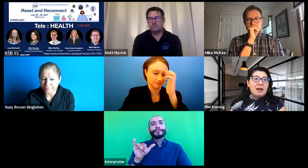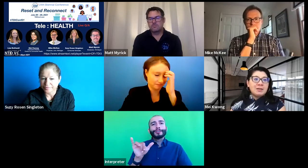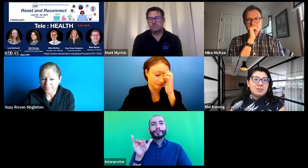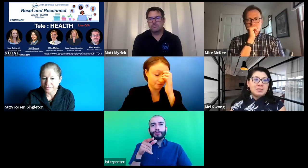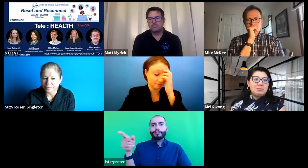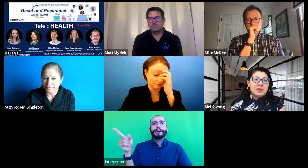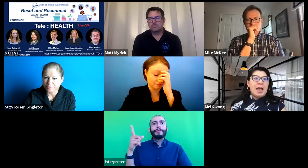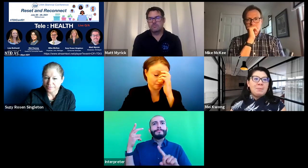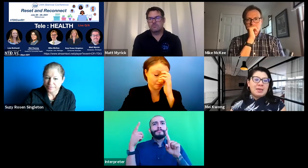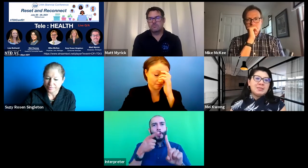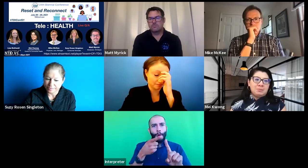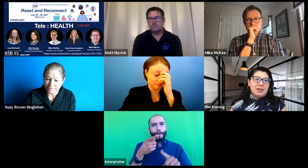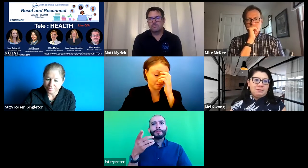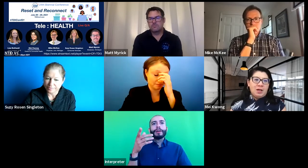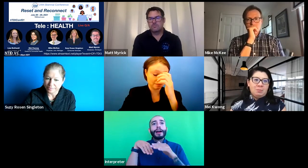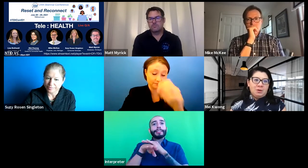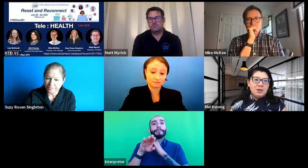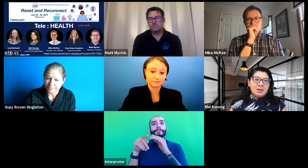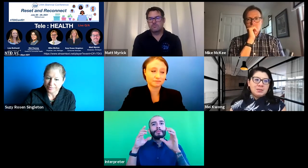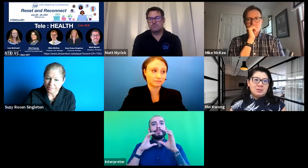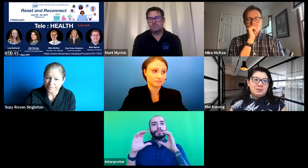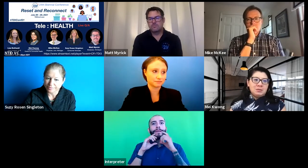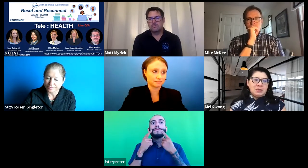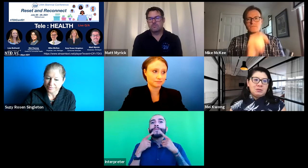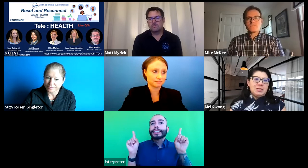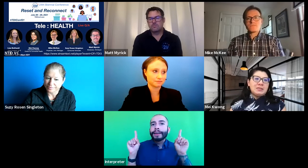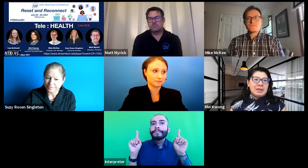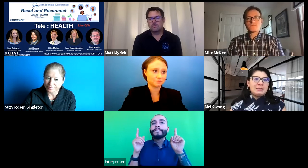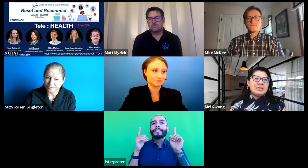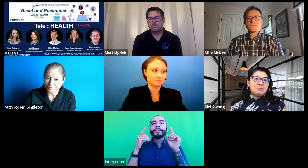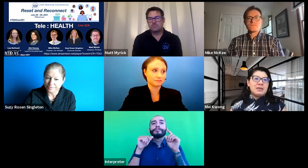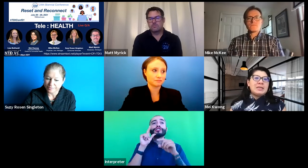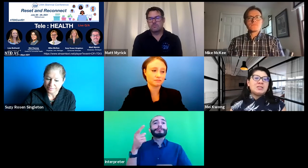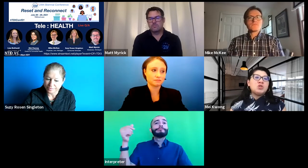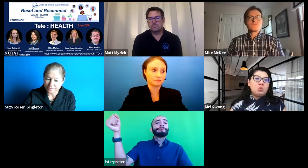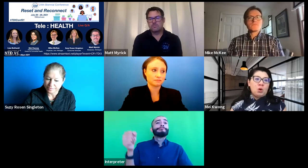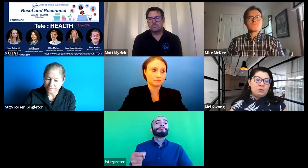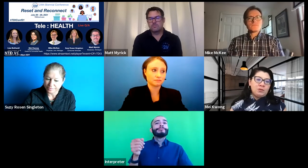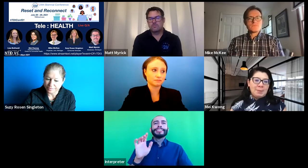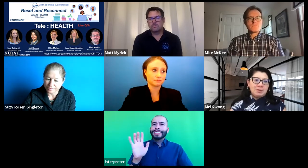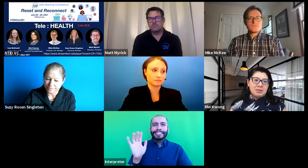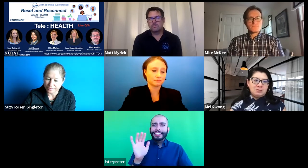It's not just simply, I made something available to meet their needs. It needs to